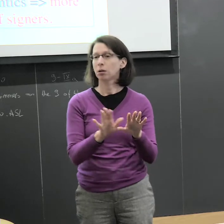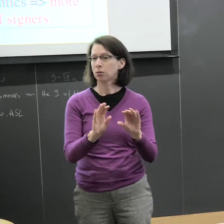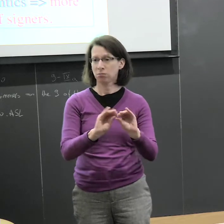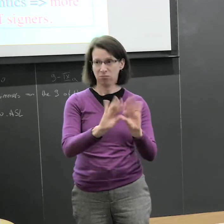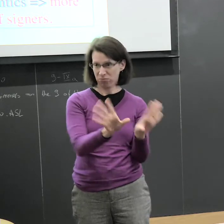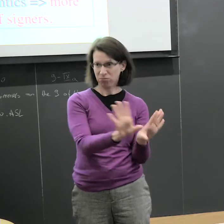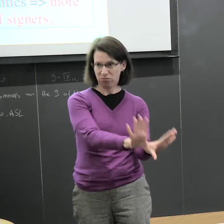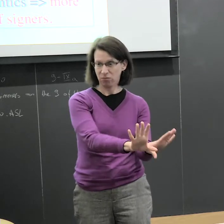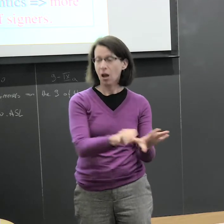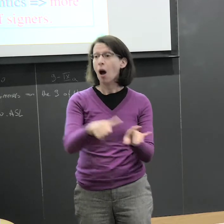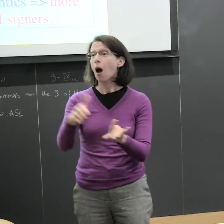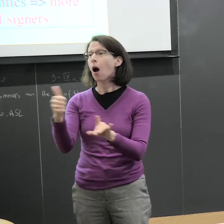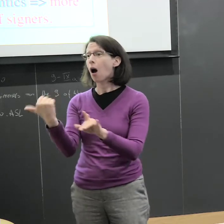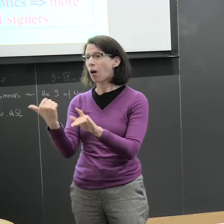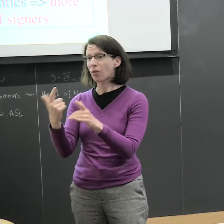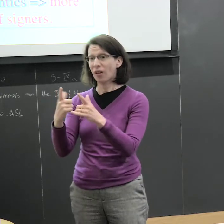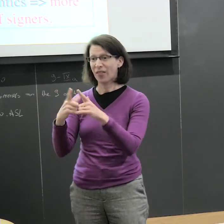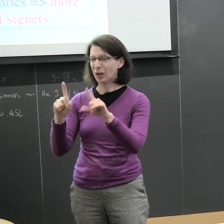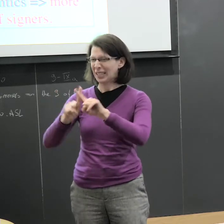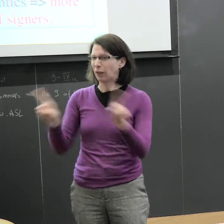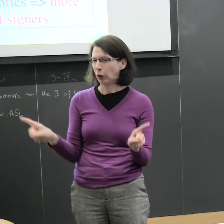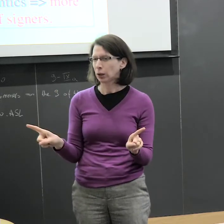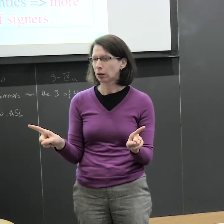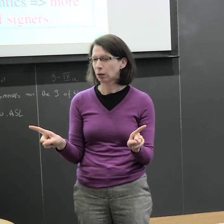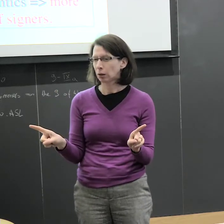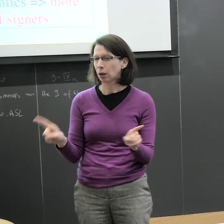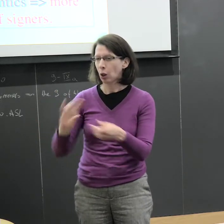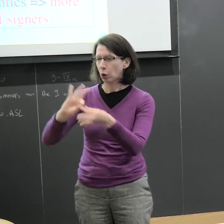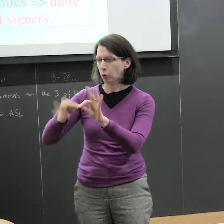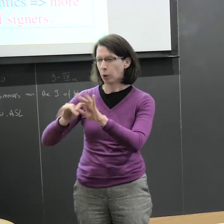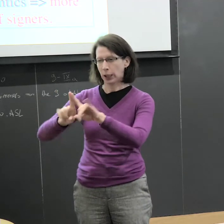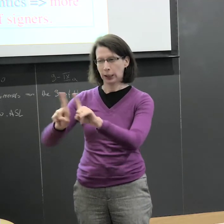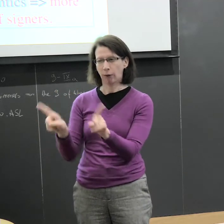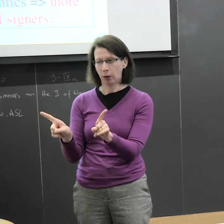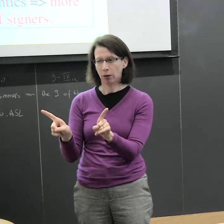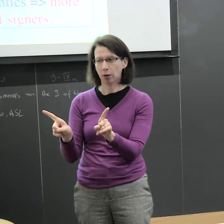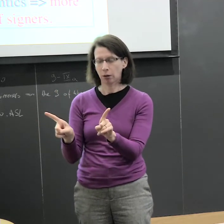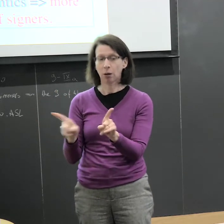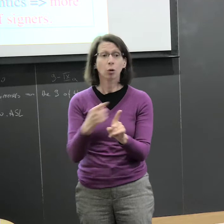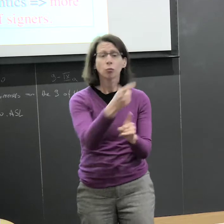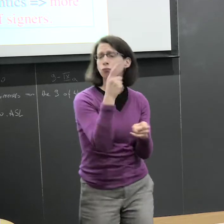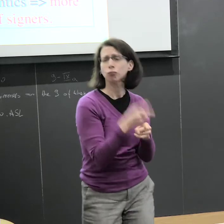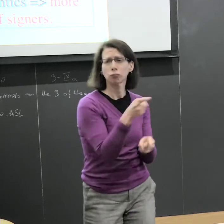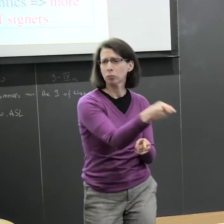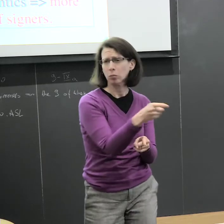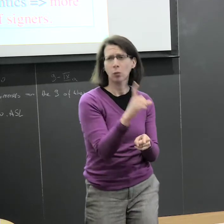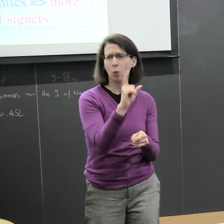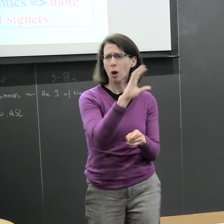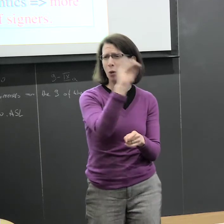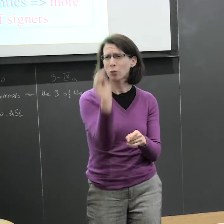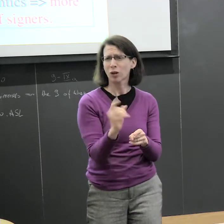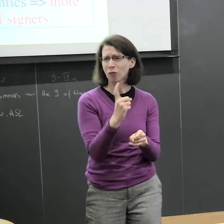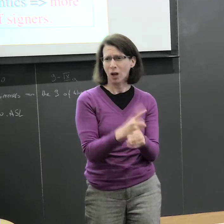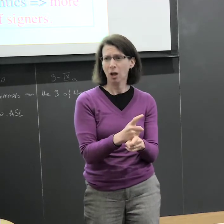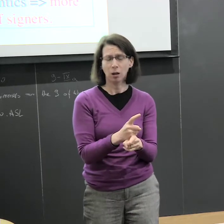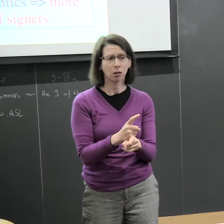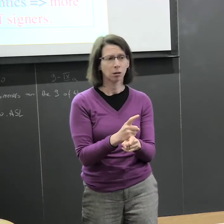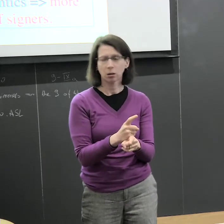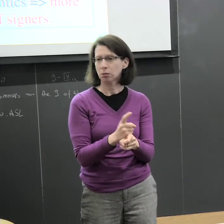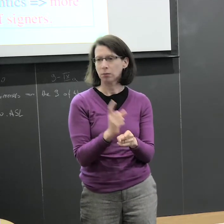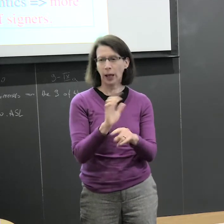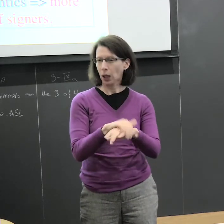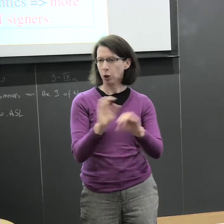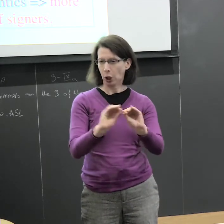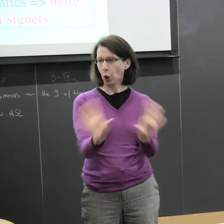in other languages, it has a different reading. So you are absolutely 100% right. If